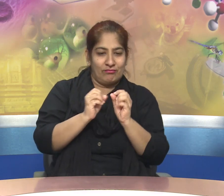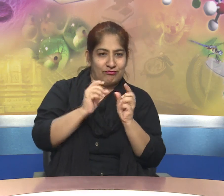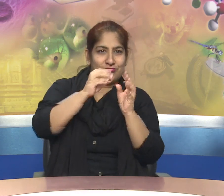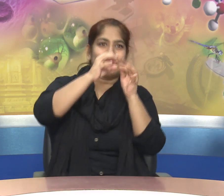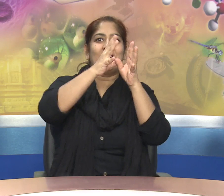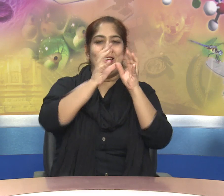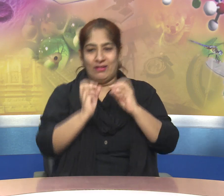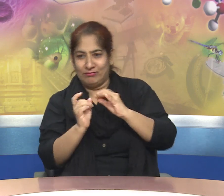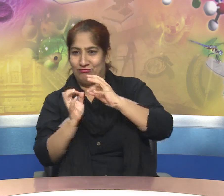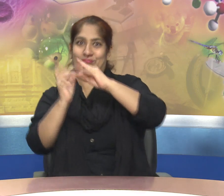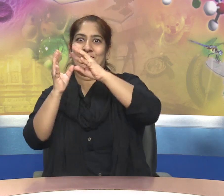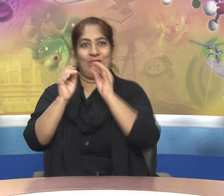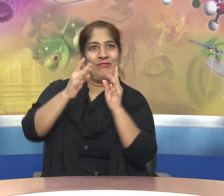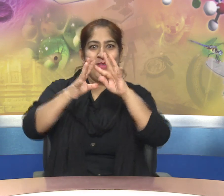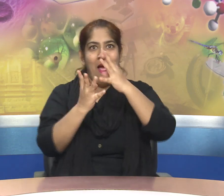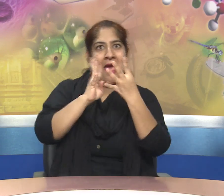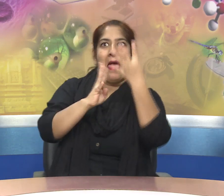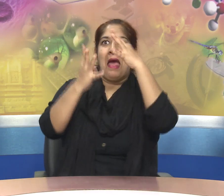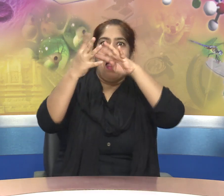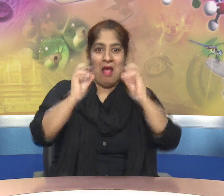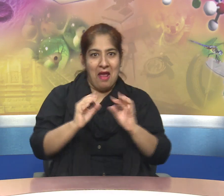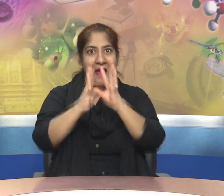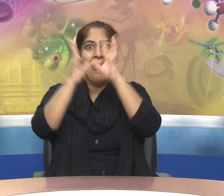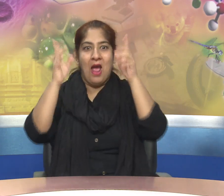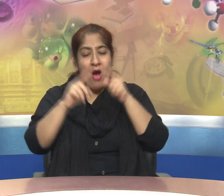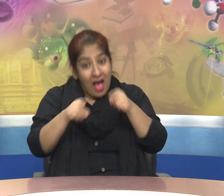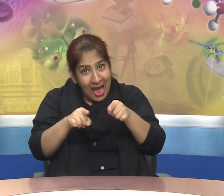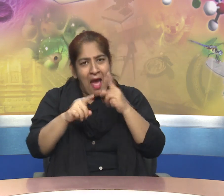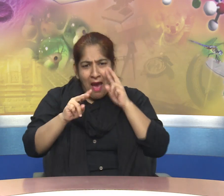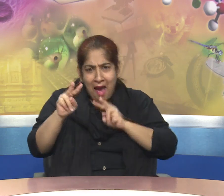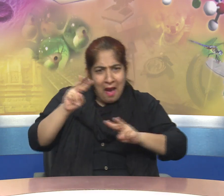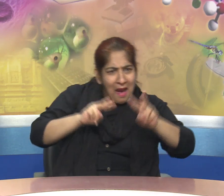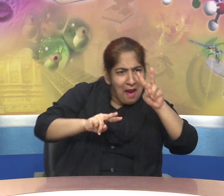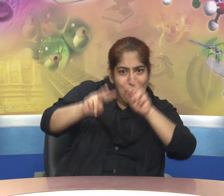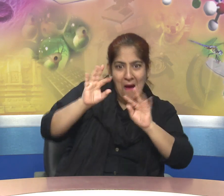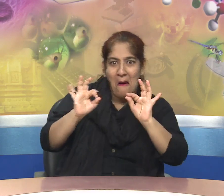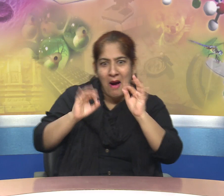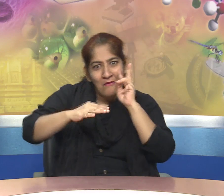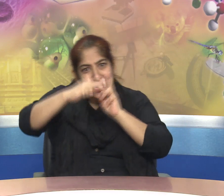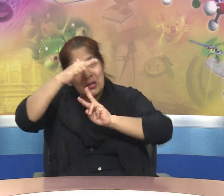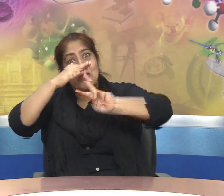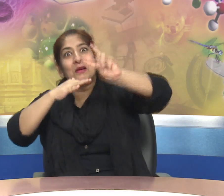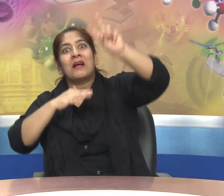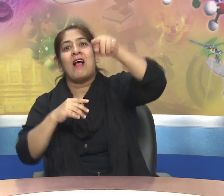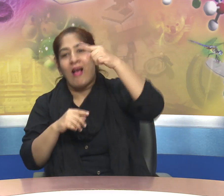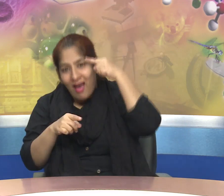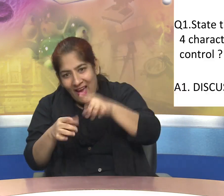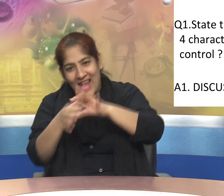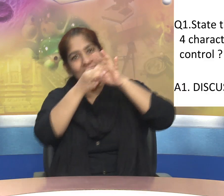direction and it grows. So similarly, we should have a vision. Now